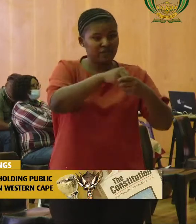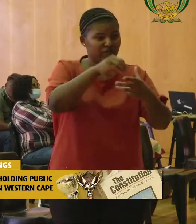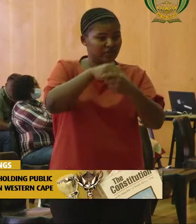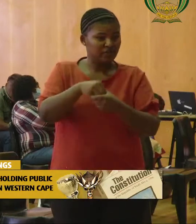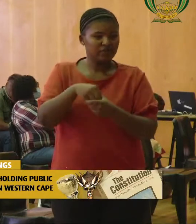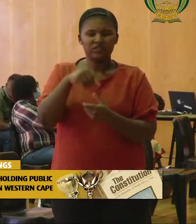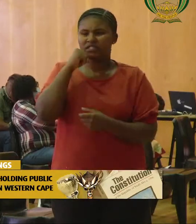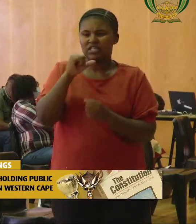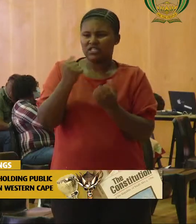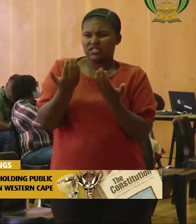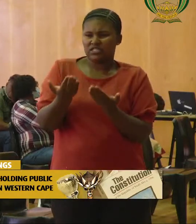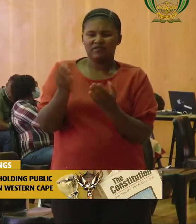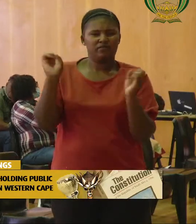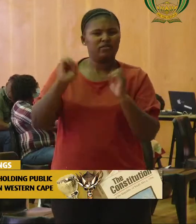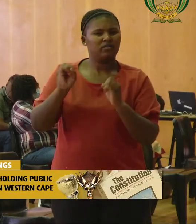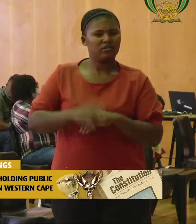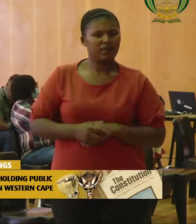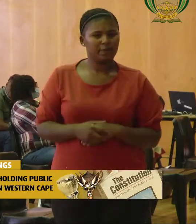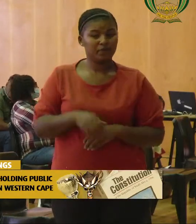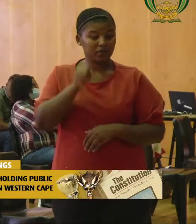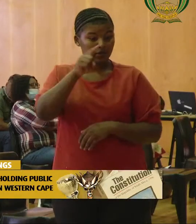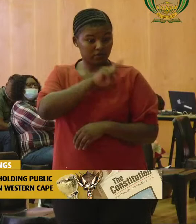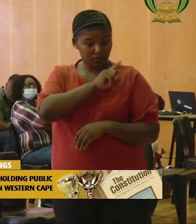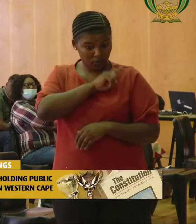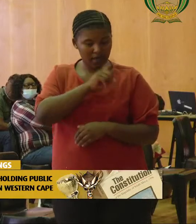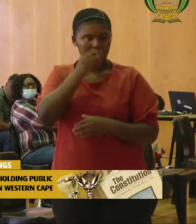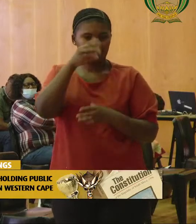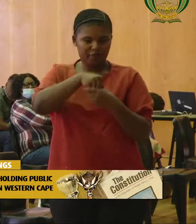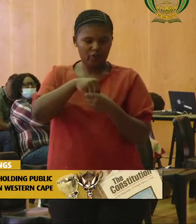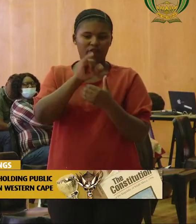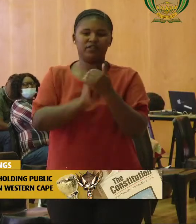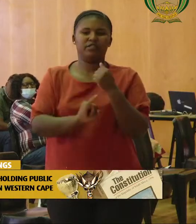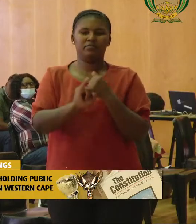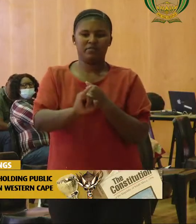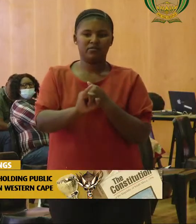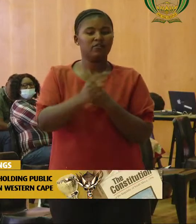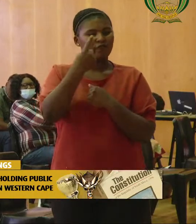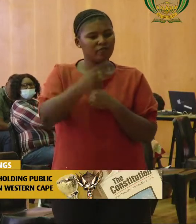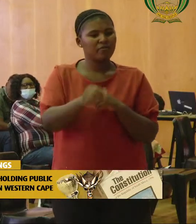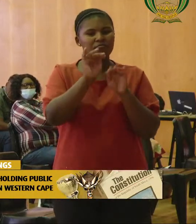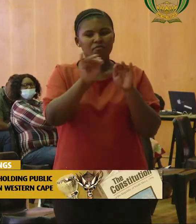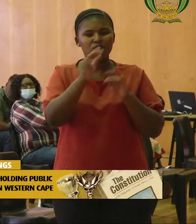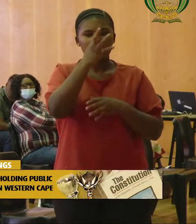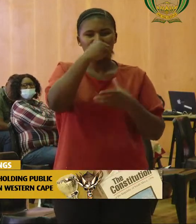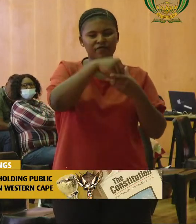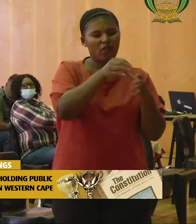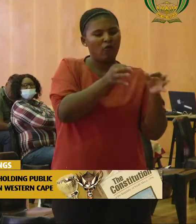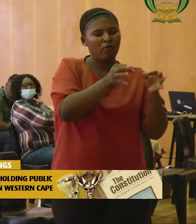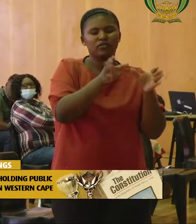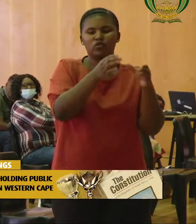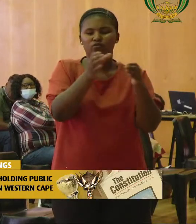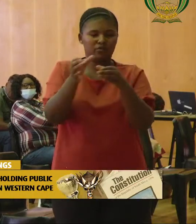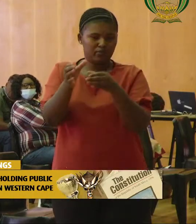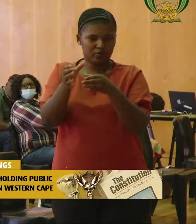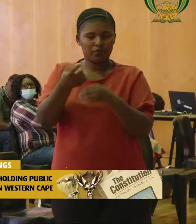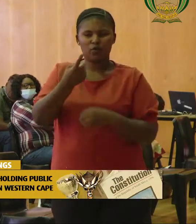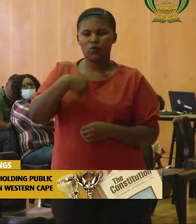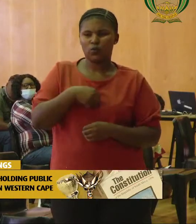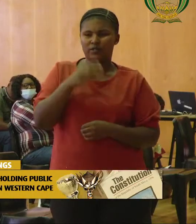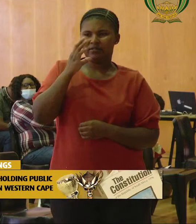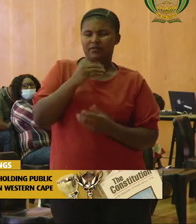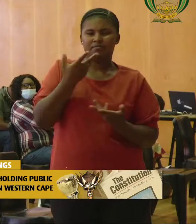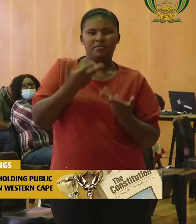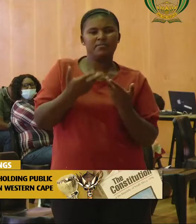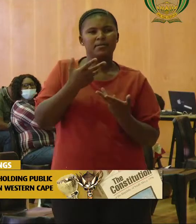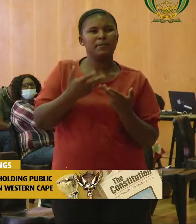being served. And that is where independents play a major role going forward. We do not speak to a